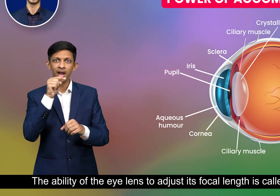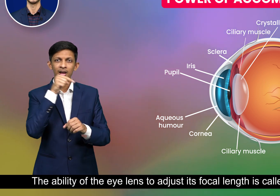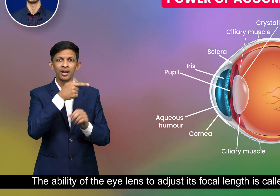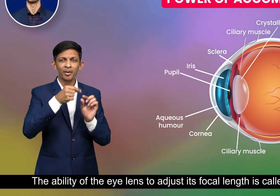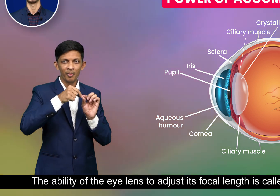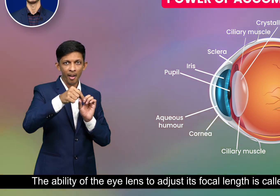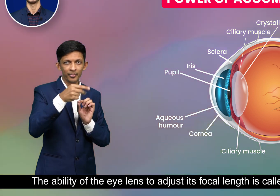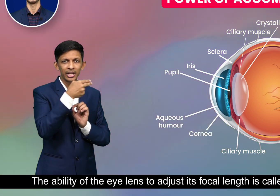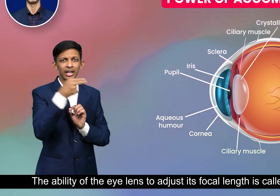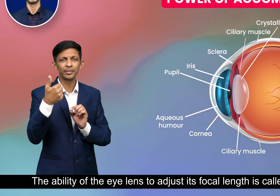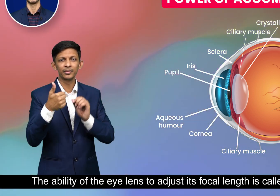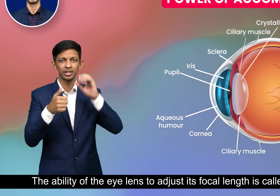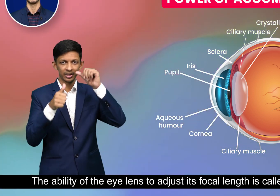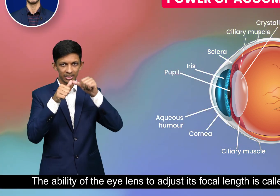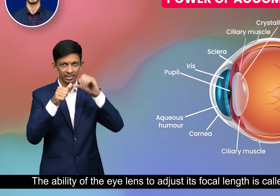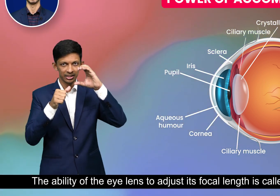accommodation.